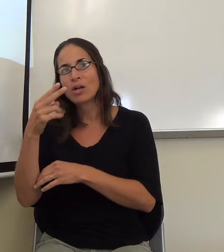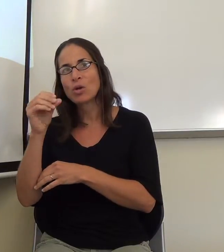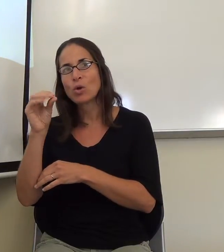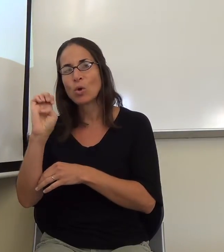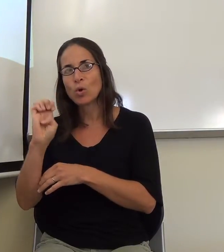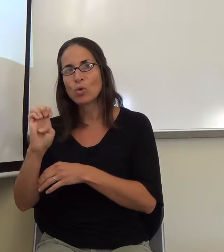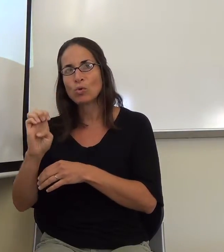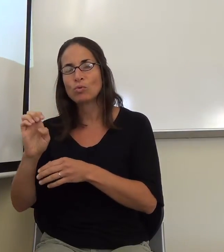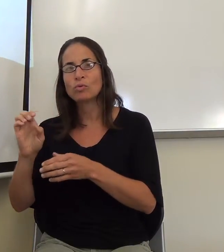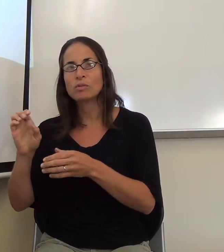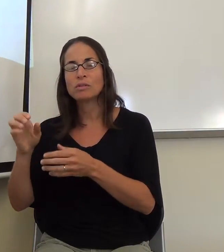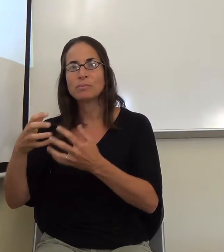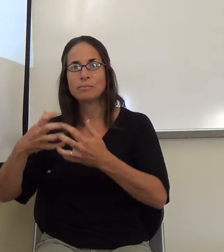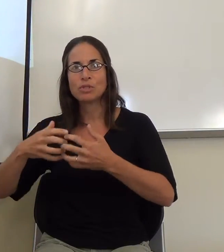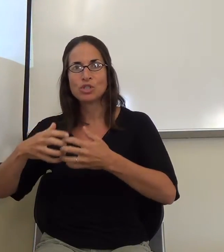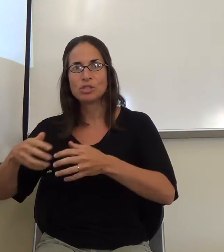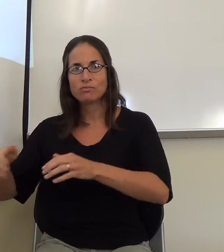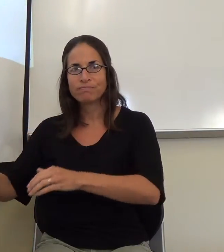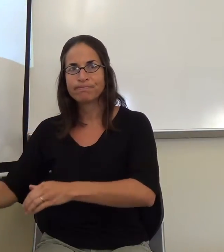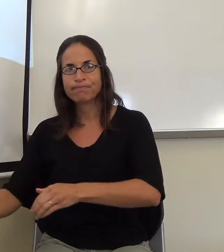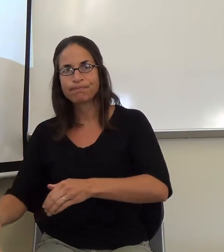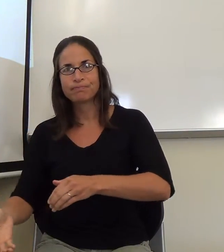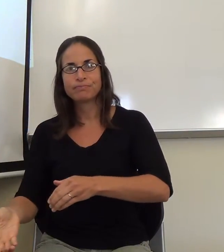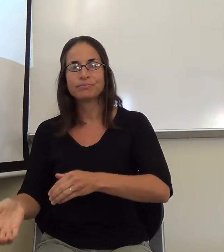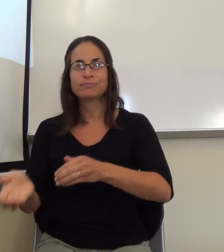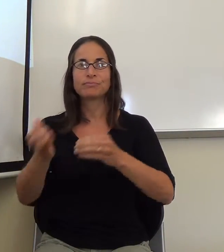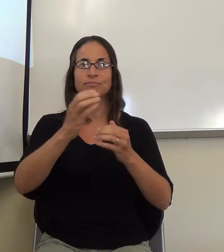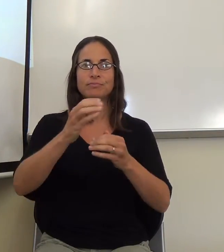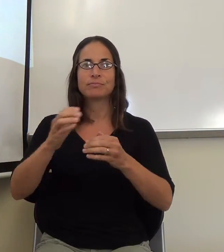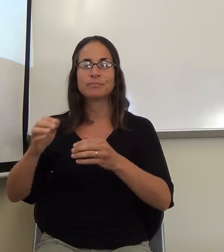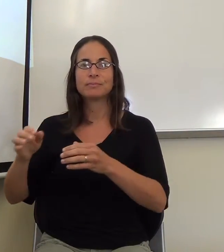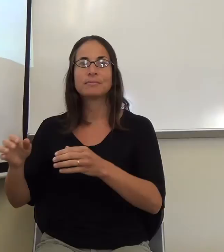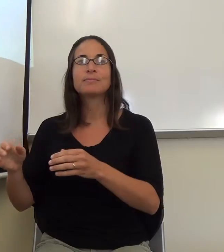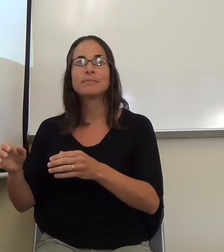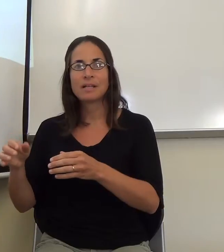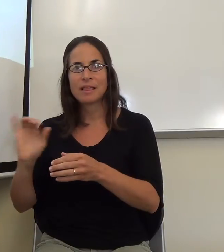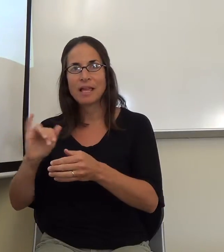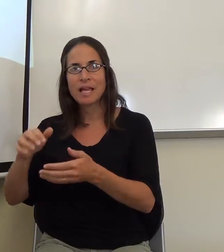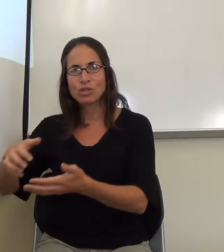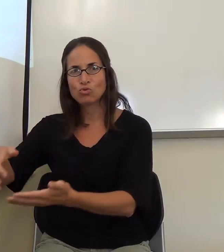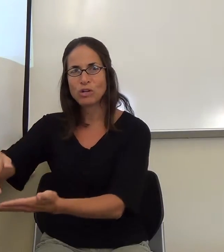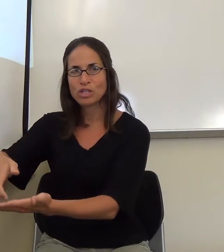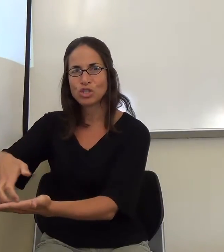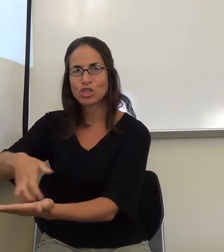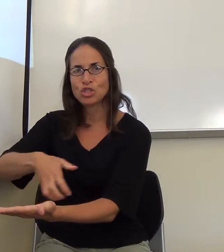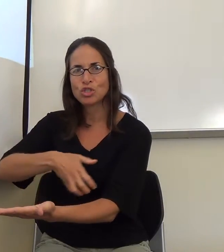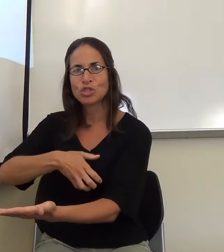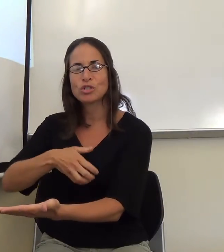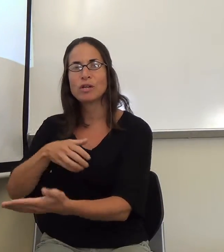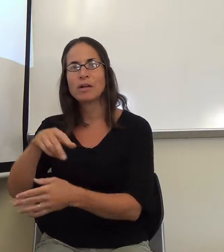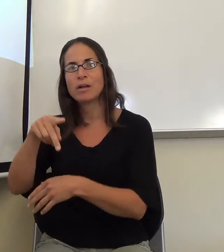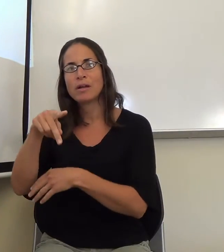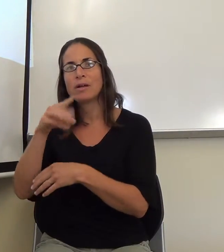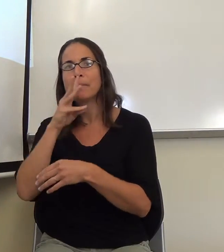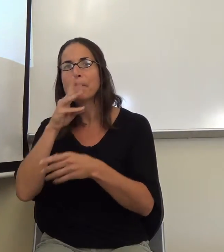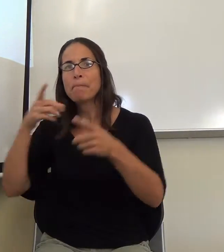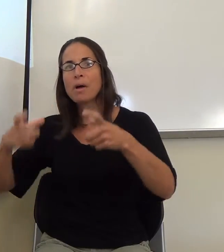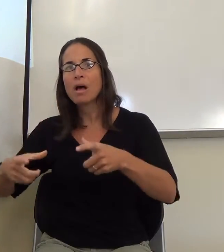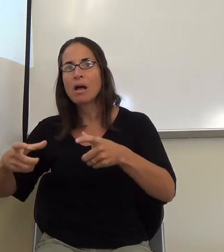usually use it in terms of like dredging out a pond or something where you're gonna get all that mucky stuff that's on the